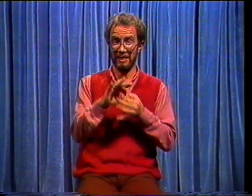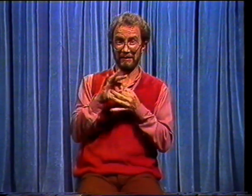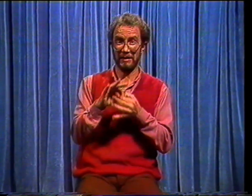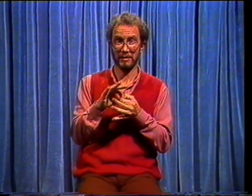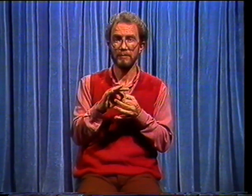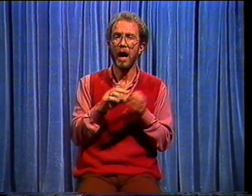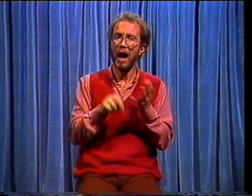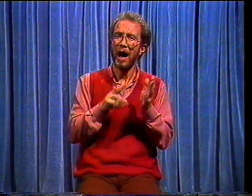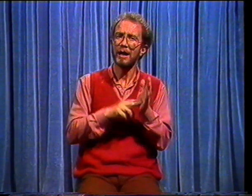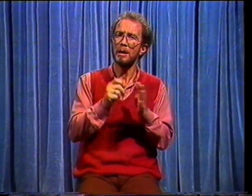connotation.